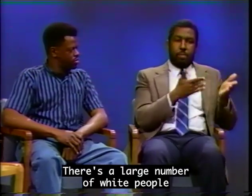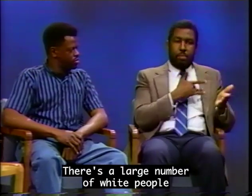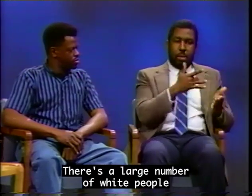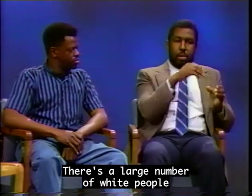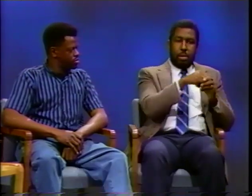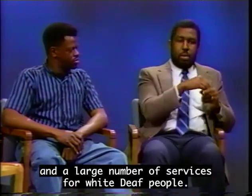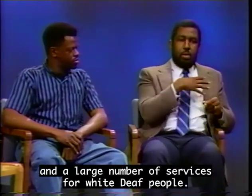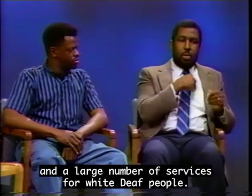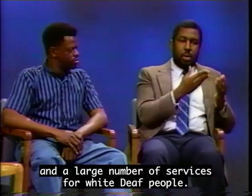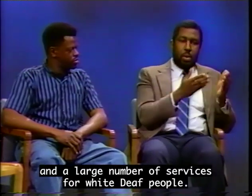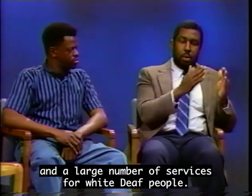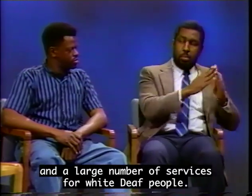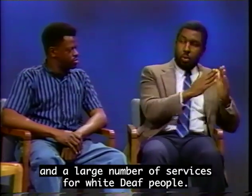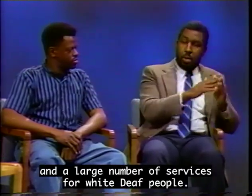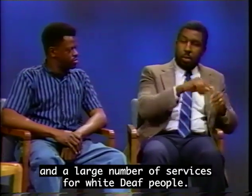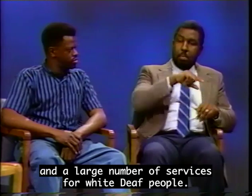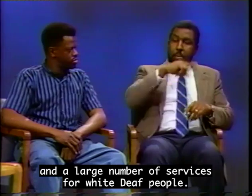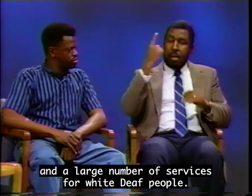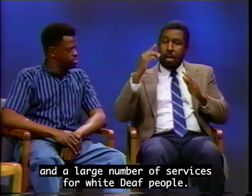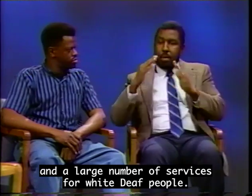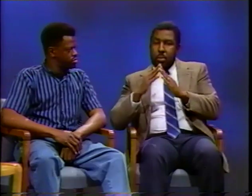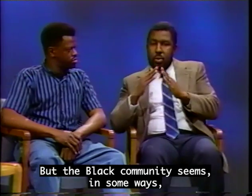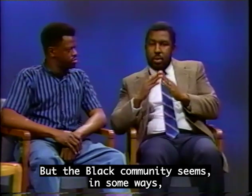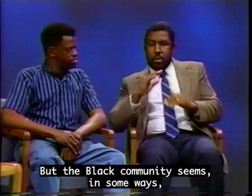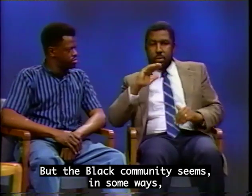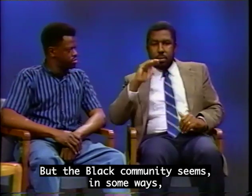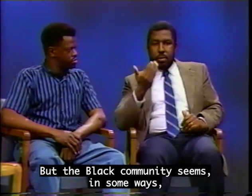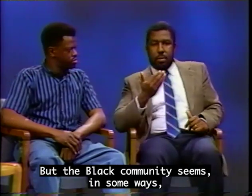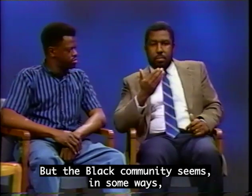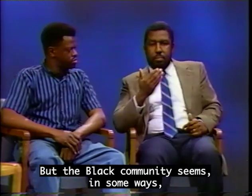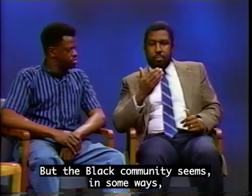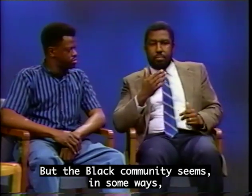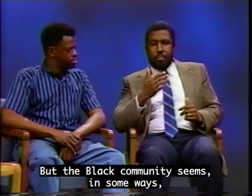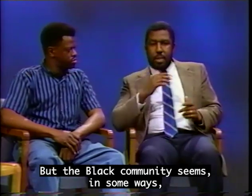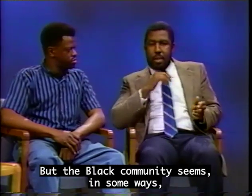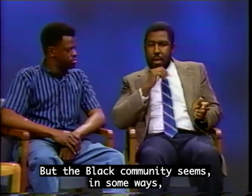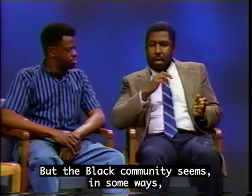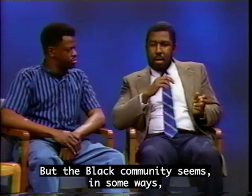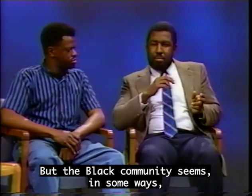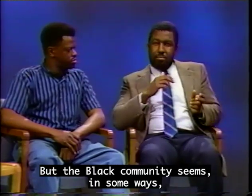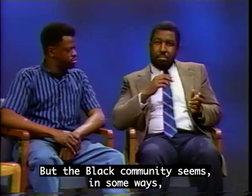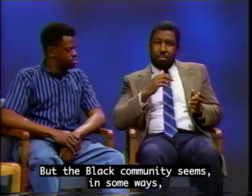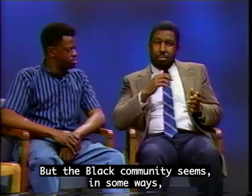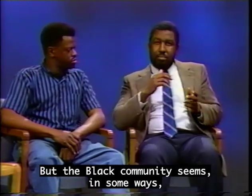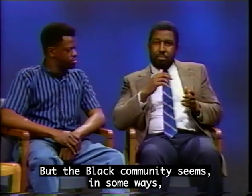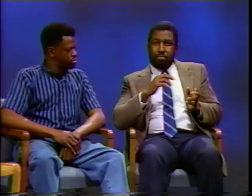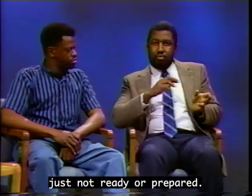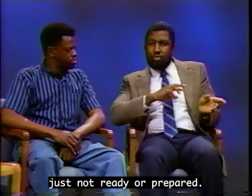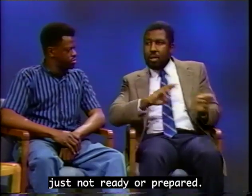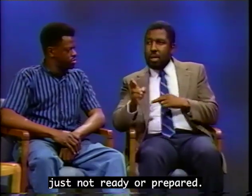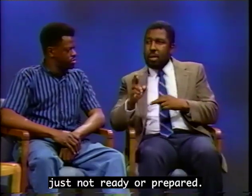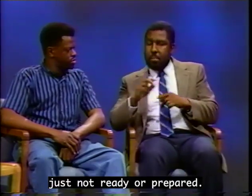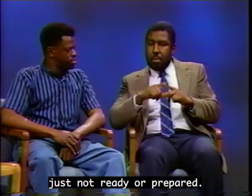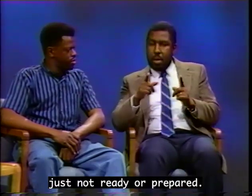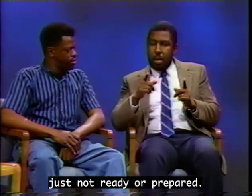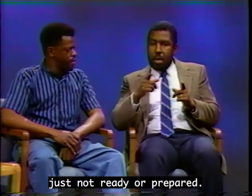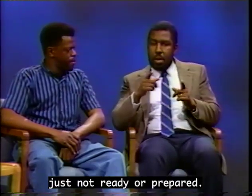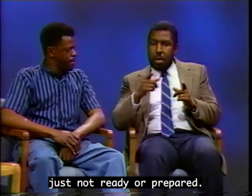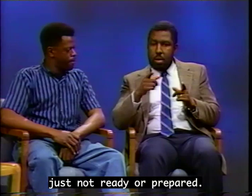people and a large number of services for white deaf people. But the black community seems, in some ways, just not ready or